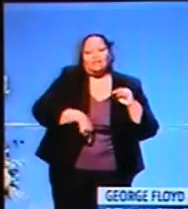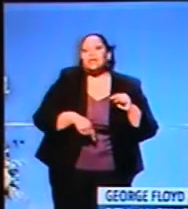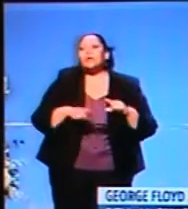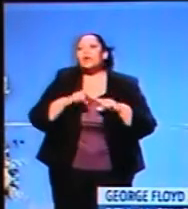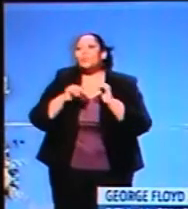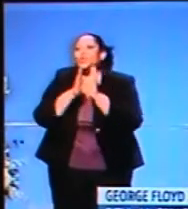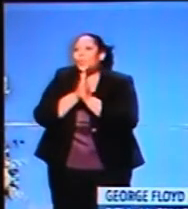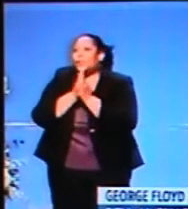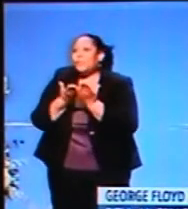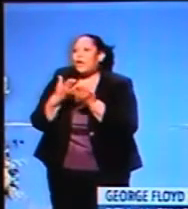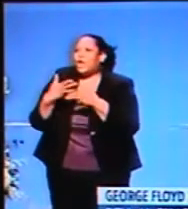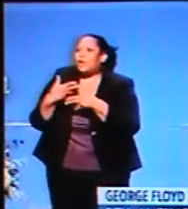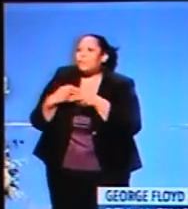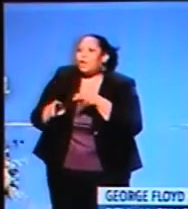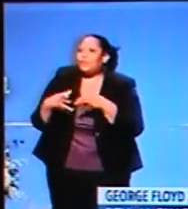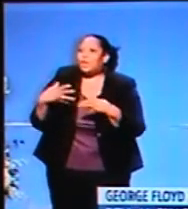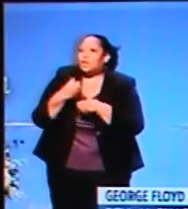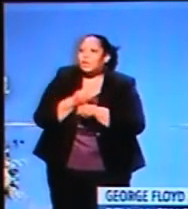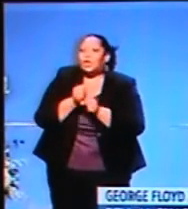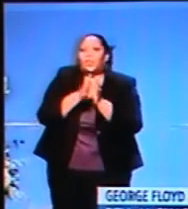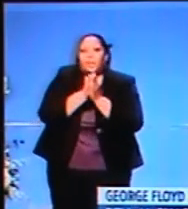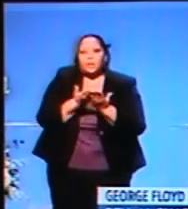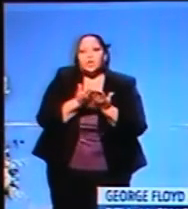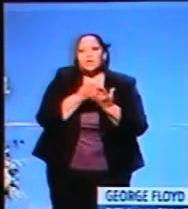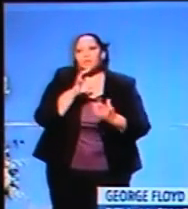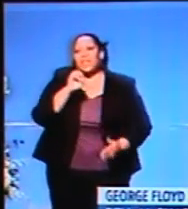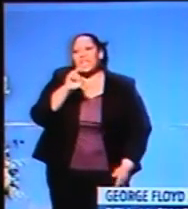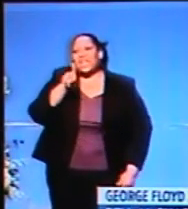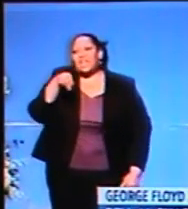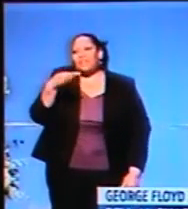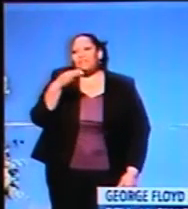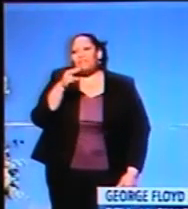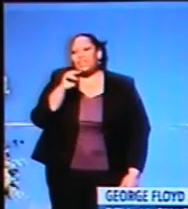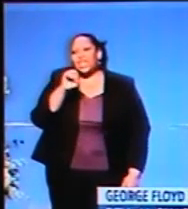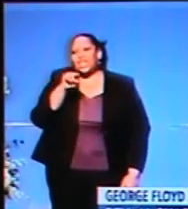briefly to the book of Ephesians,